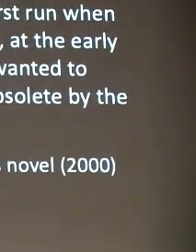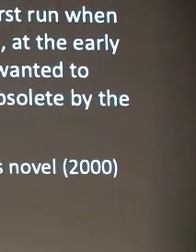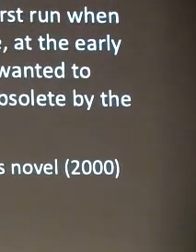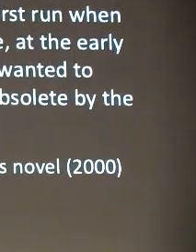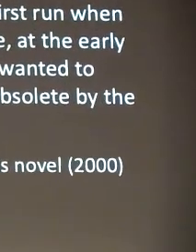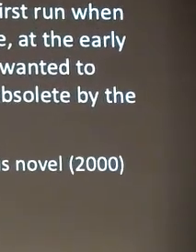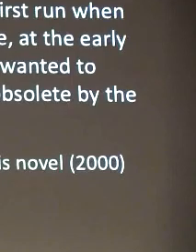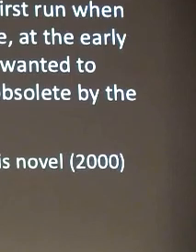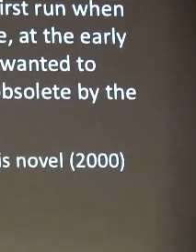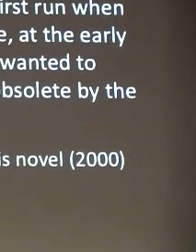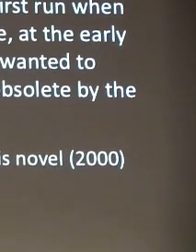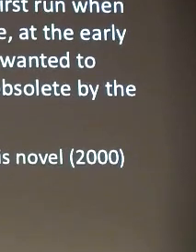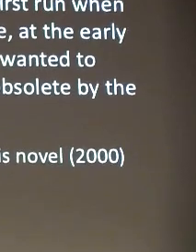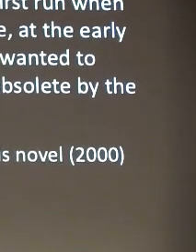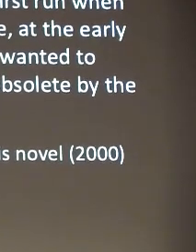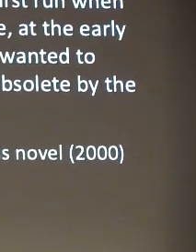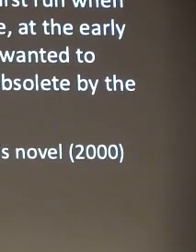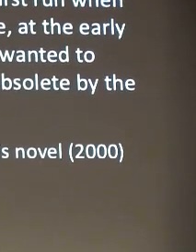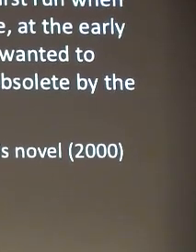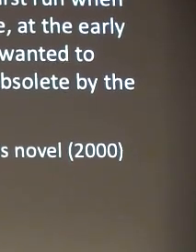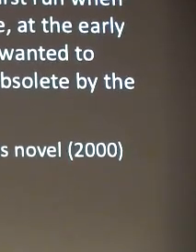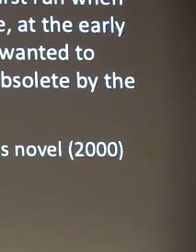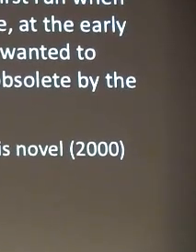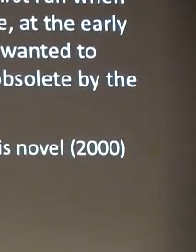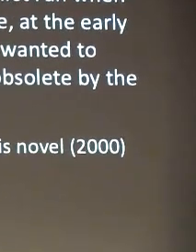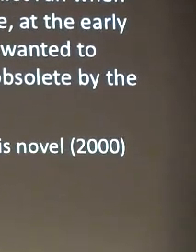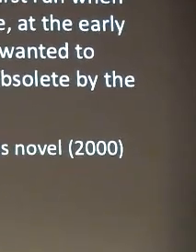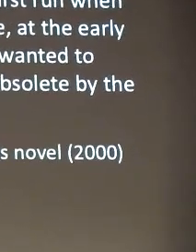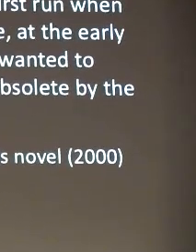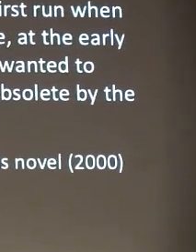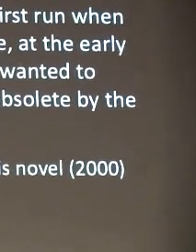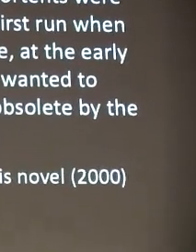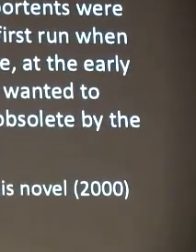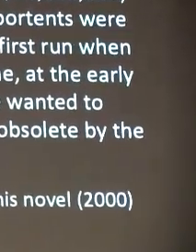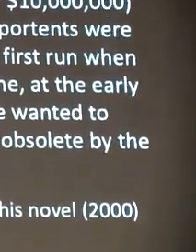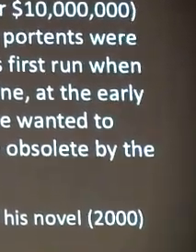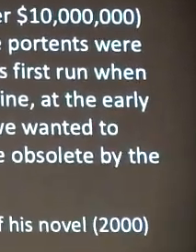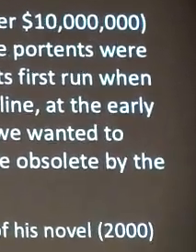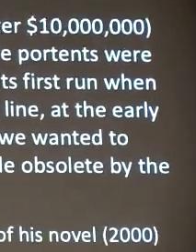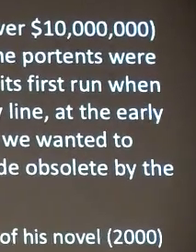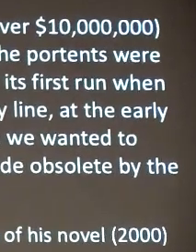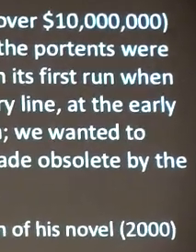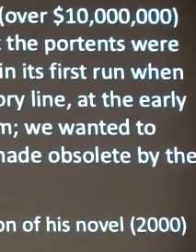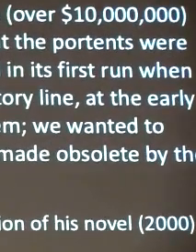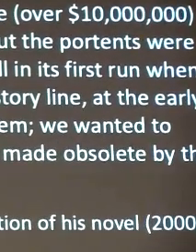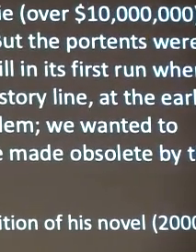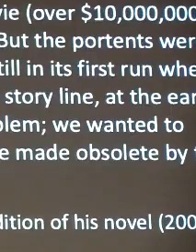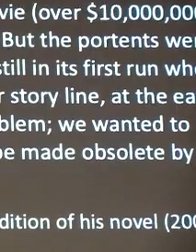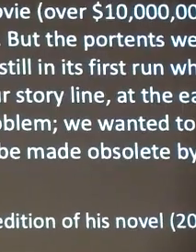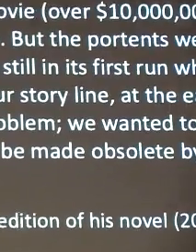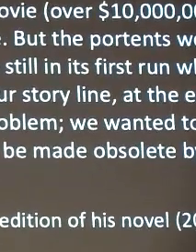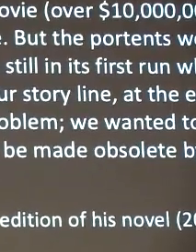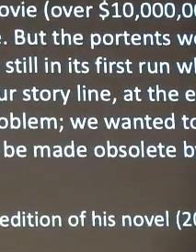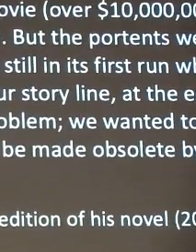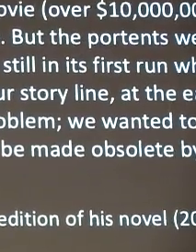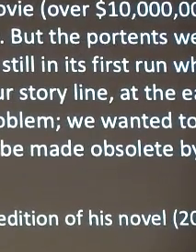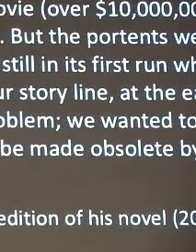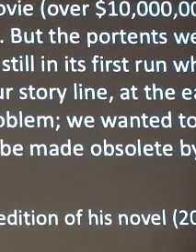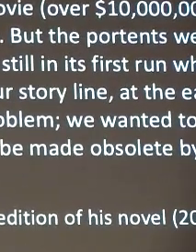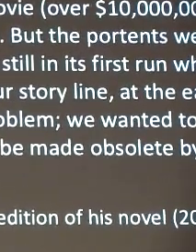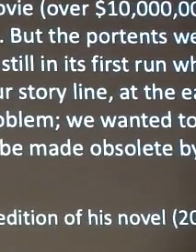The film has a kind of famous or infamous history regarding its premiere.